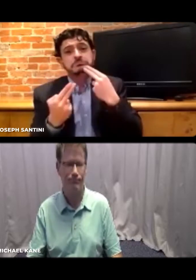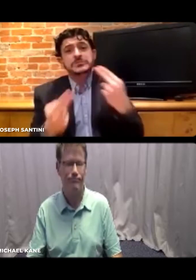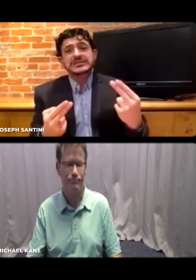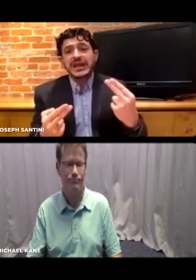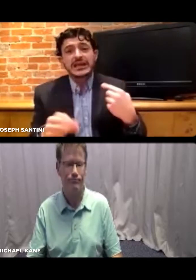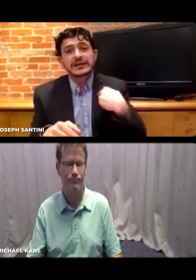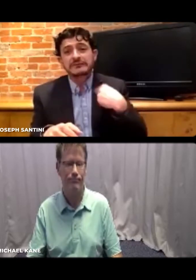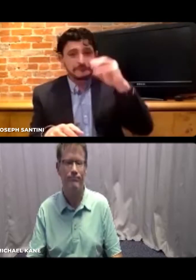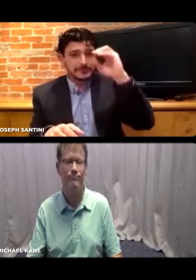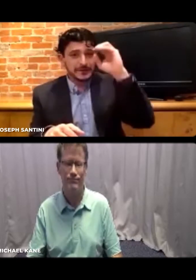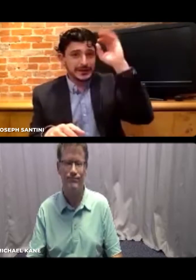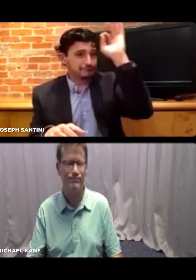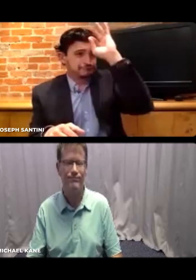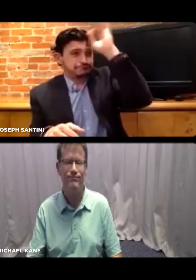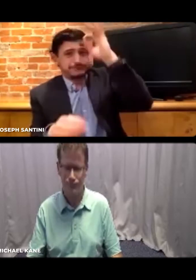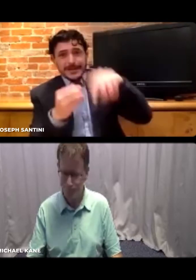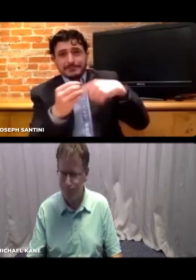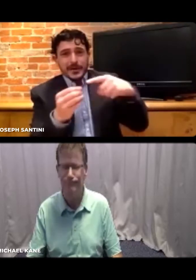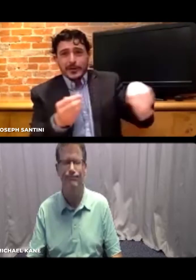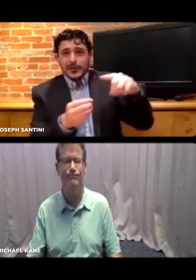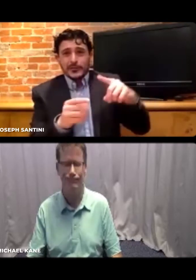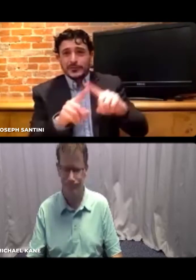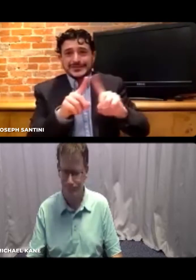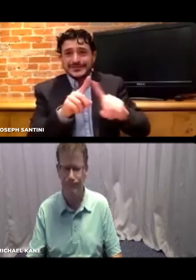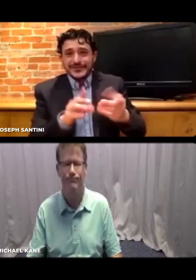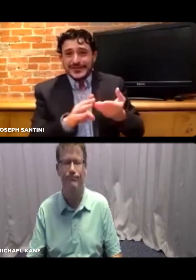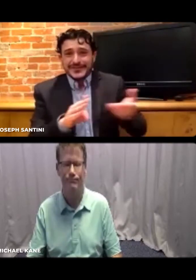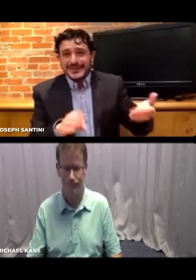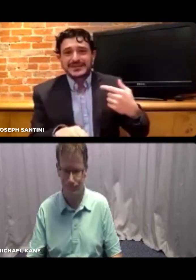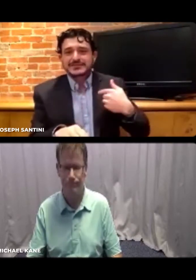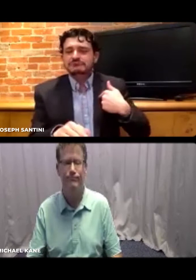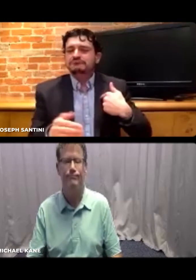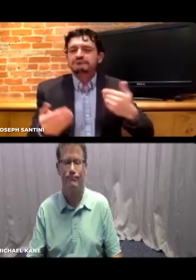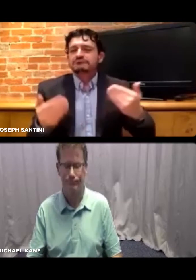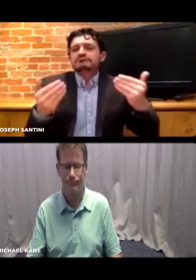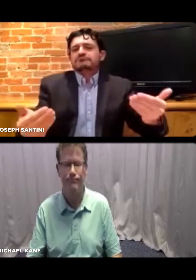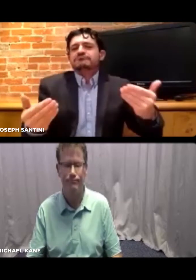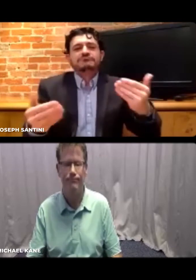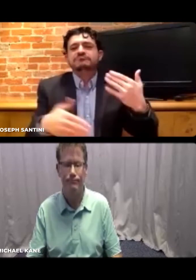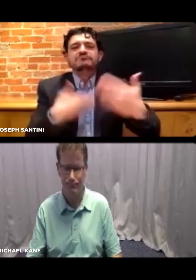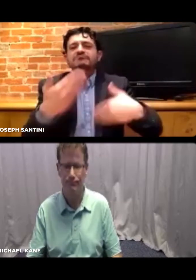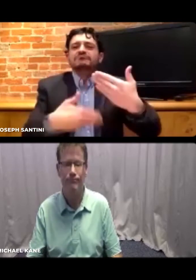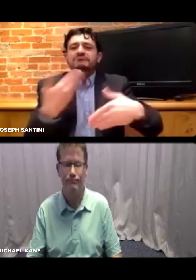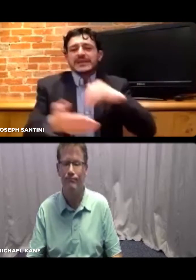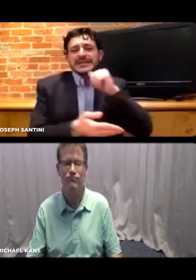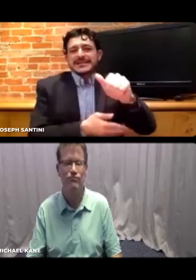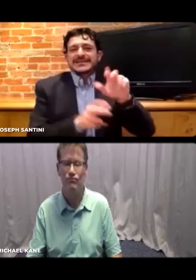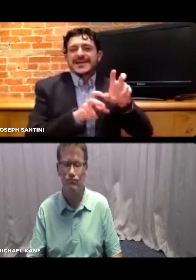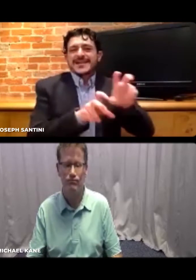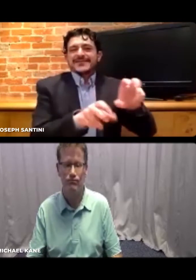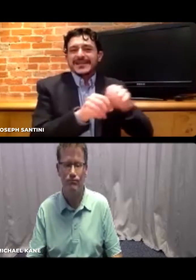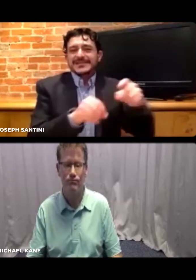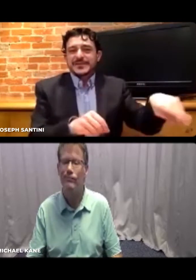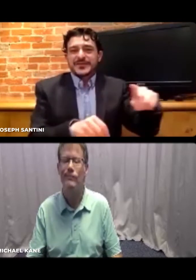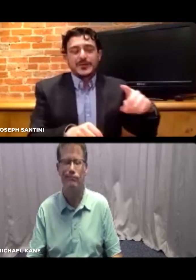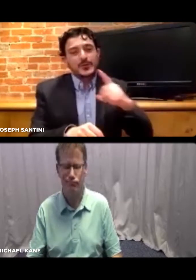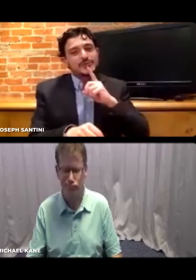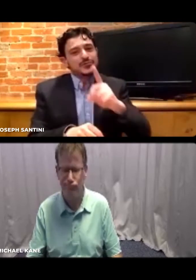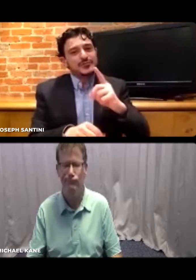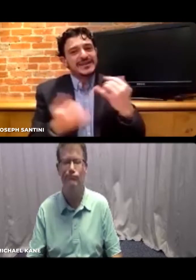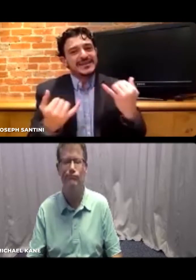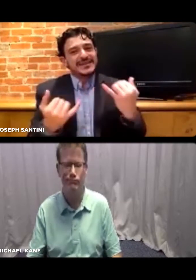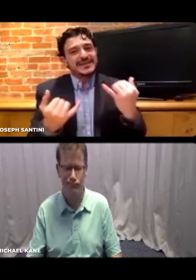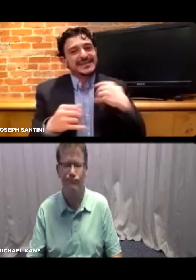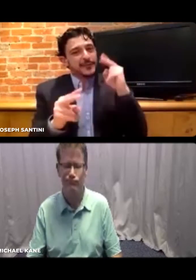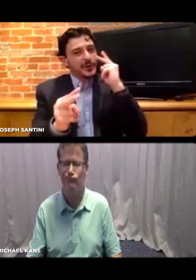just ignorant of all that situation, and I didn't bother investing my money back then. And now that I